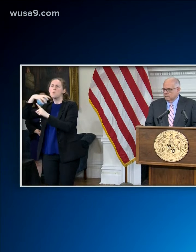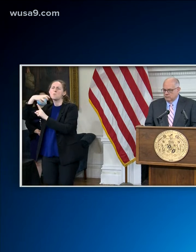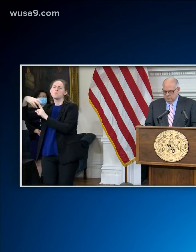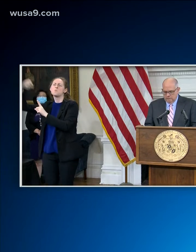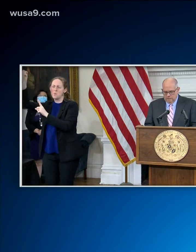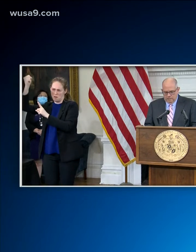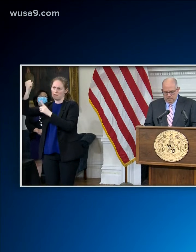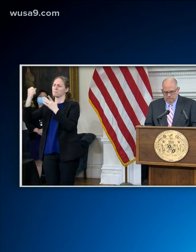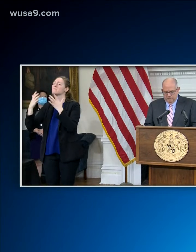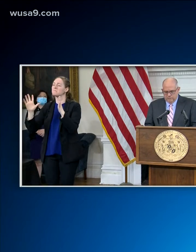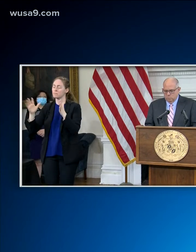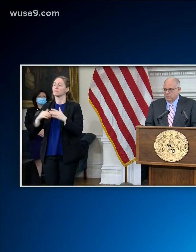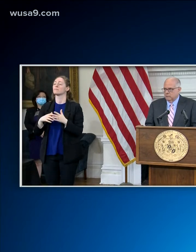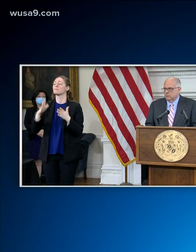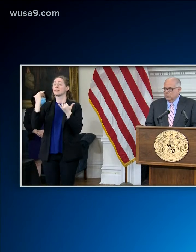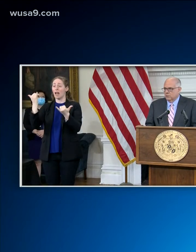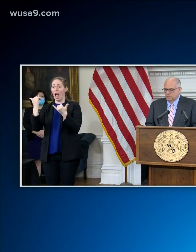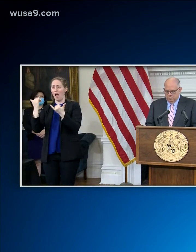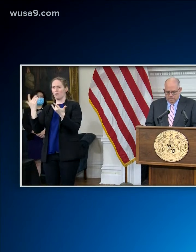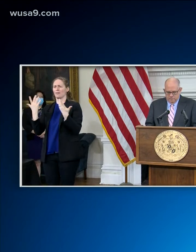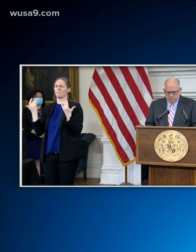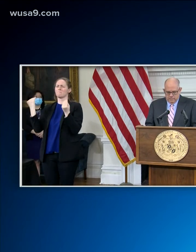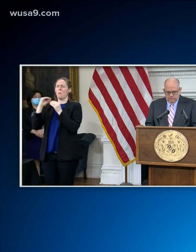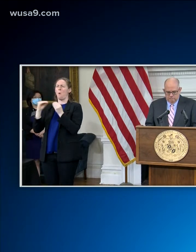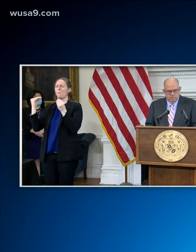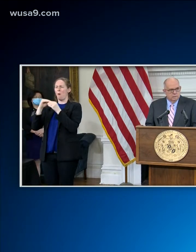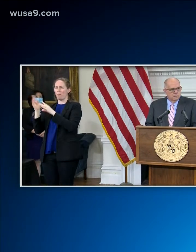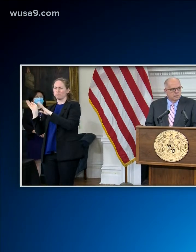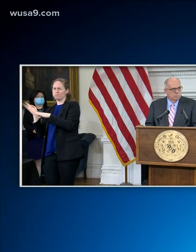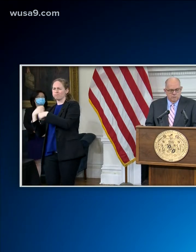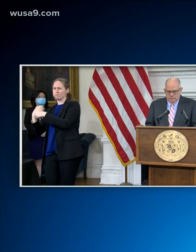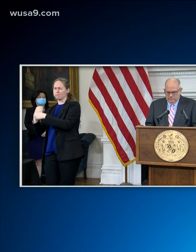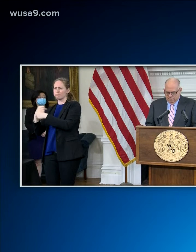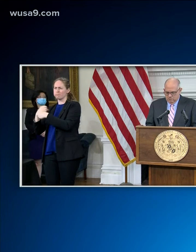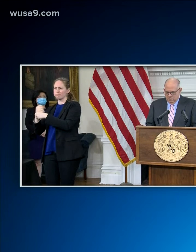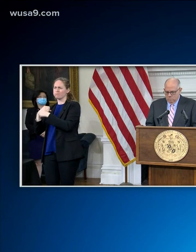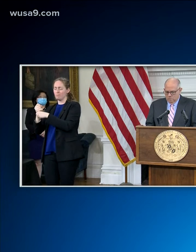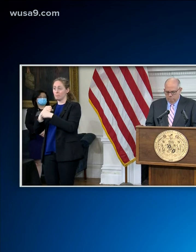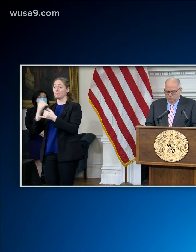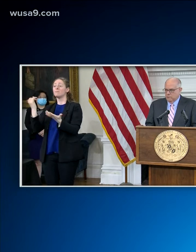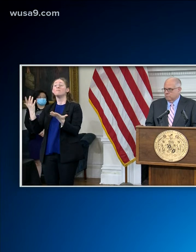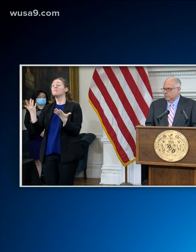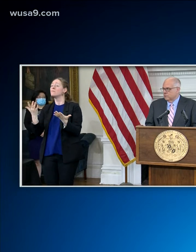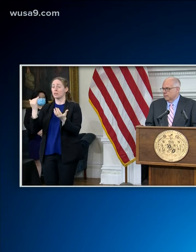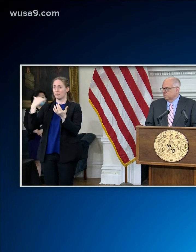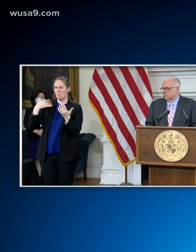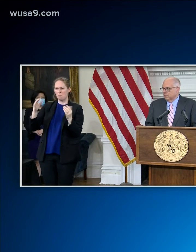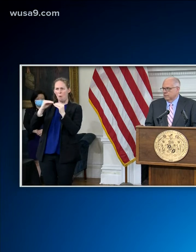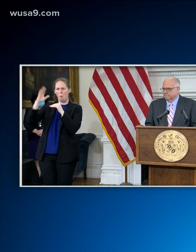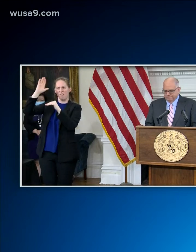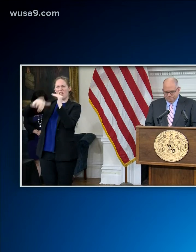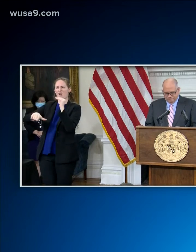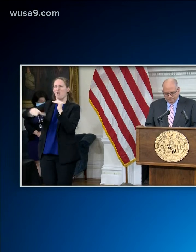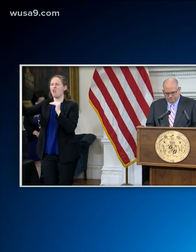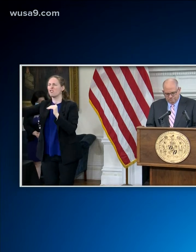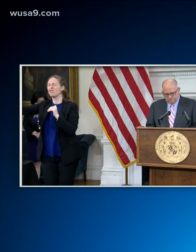vaccinating residents at a faster pace than 32 other states, and we're now averaging more than 43 shots per